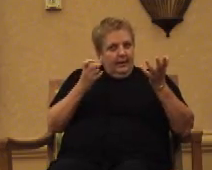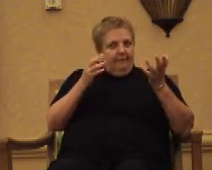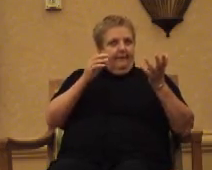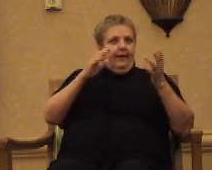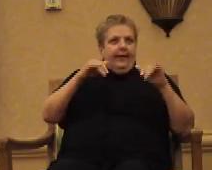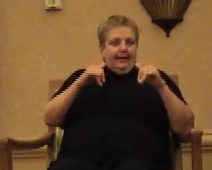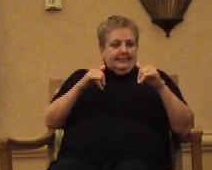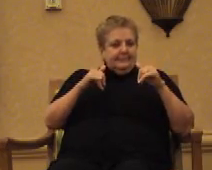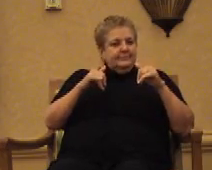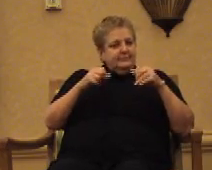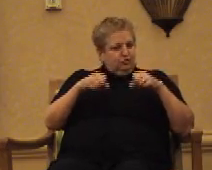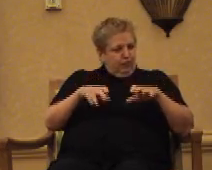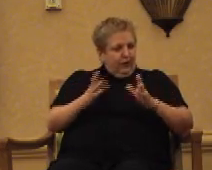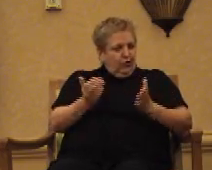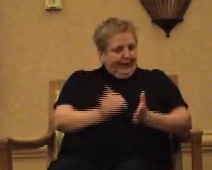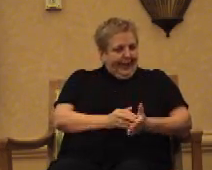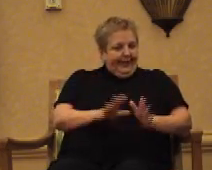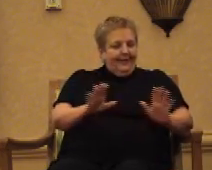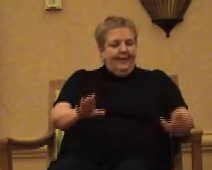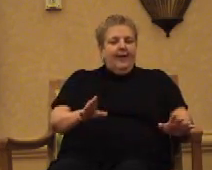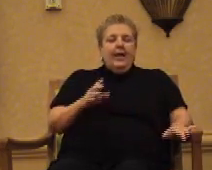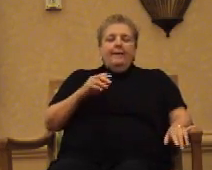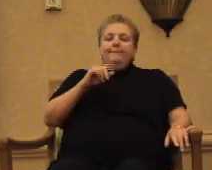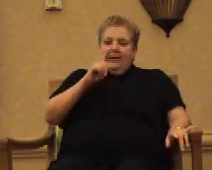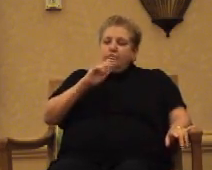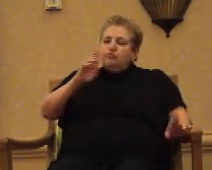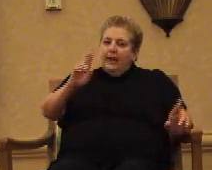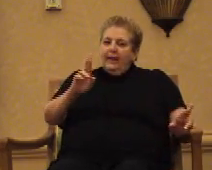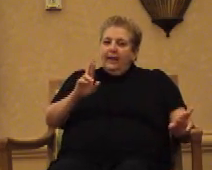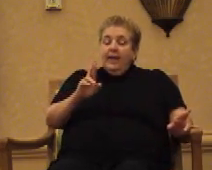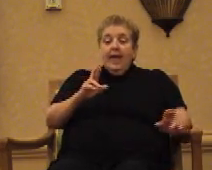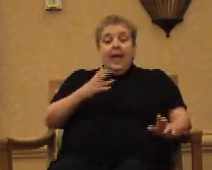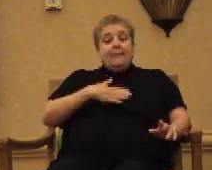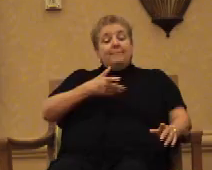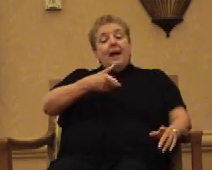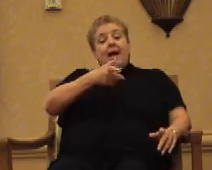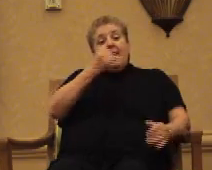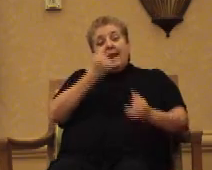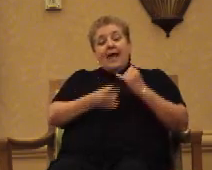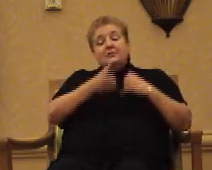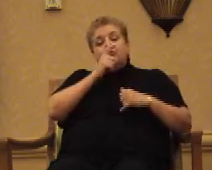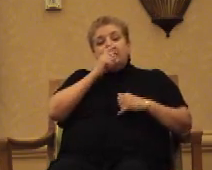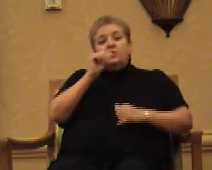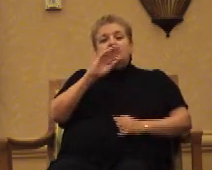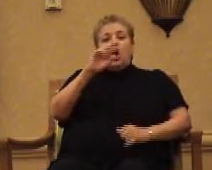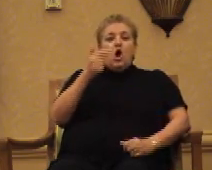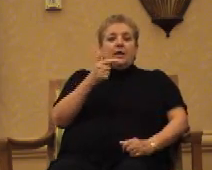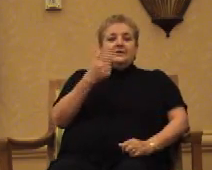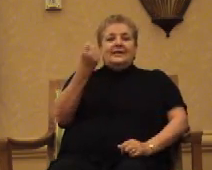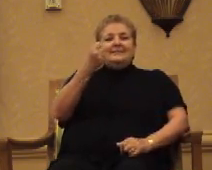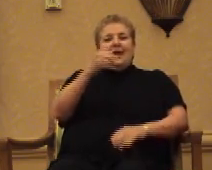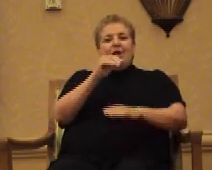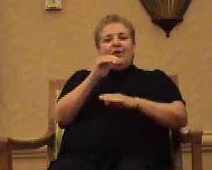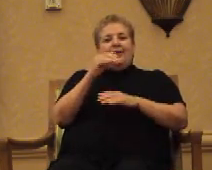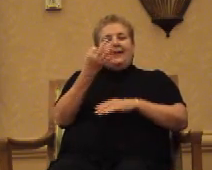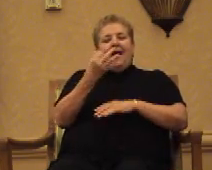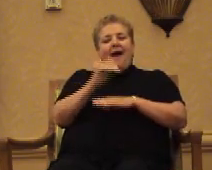I didn't. And I had my last drink on Saturday night, August 9th, 1980,